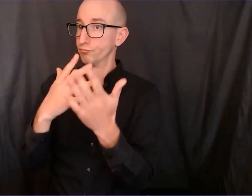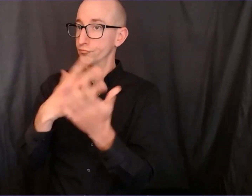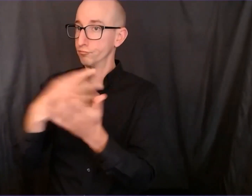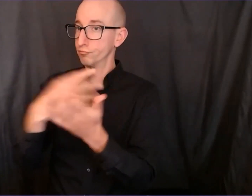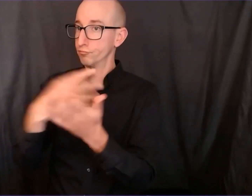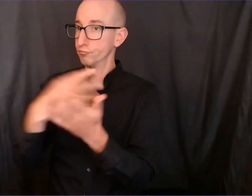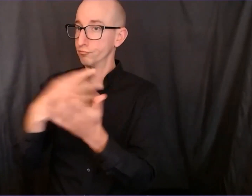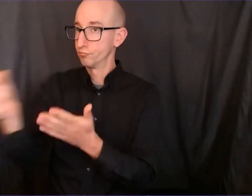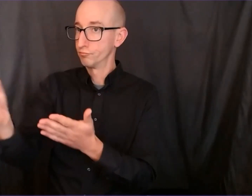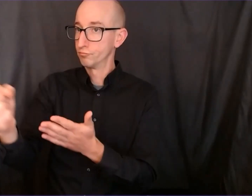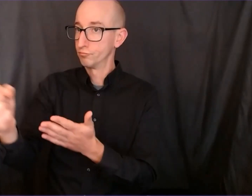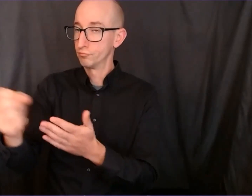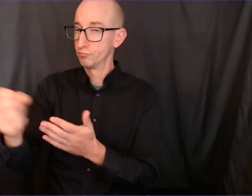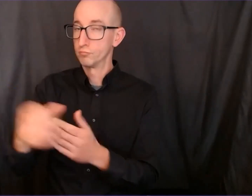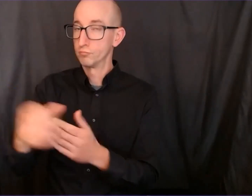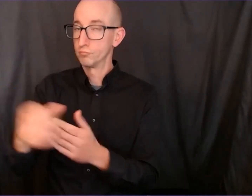hands.